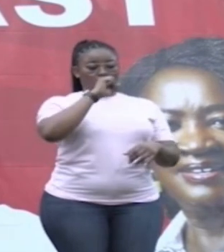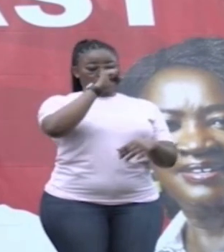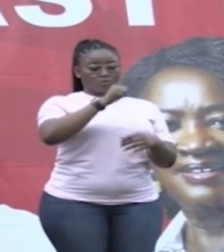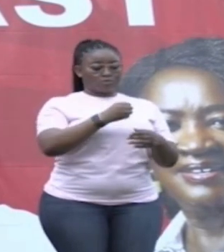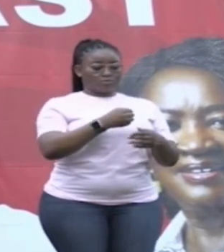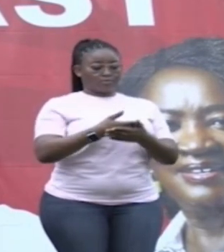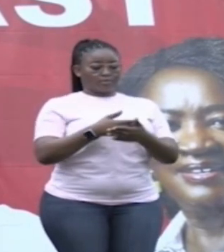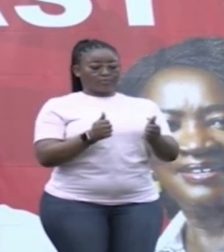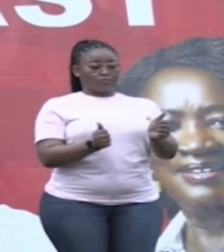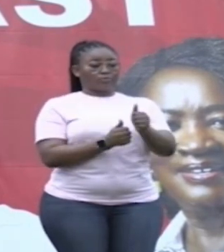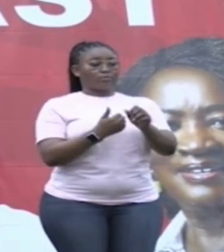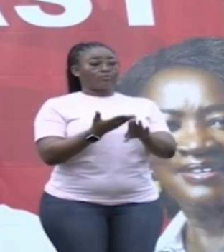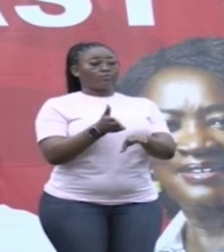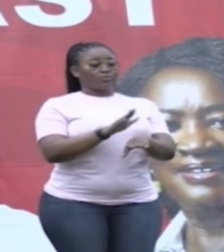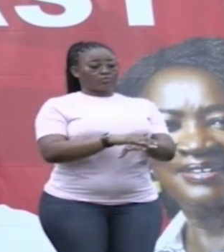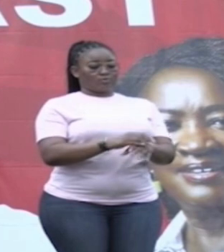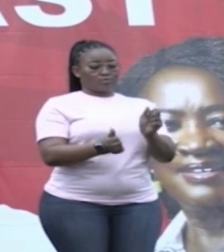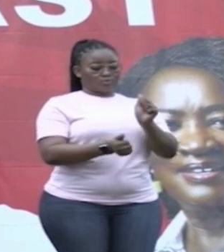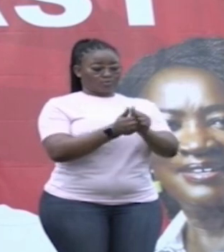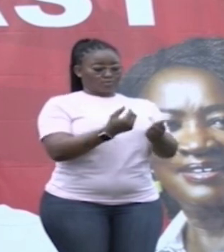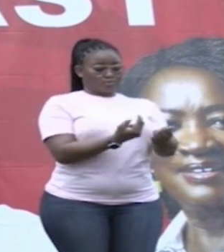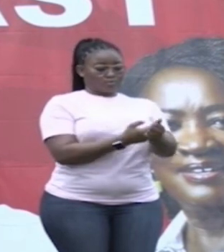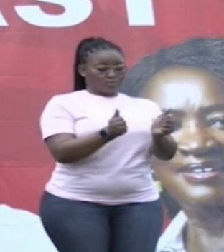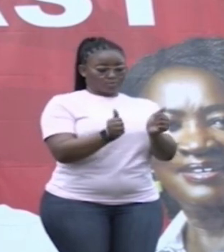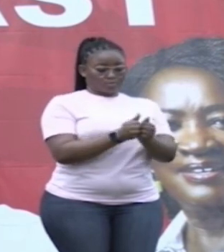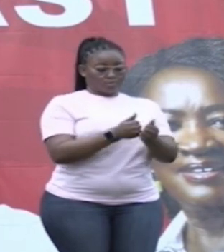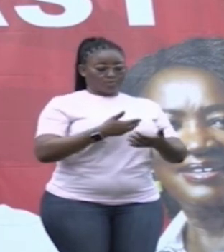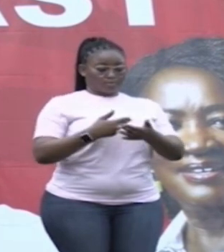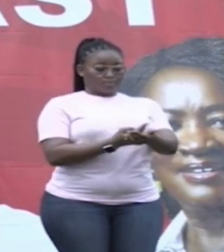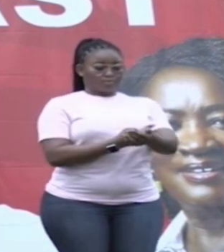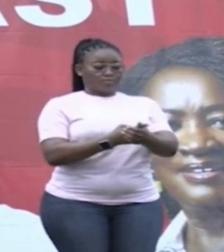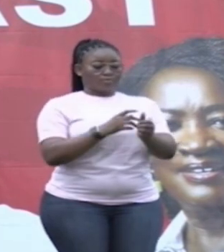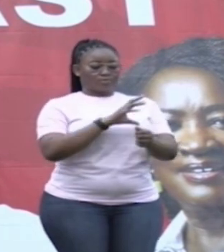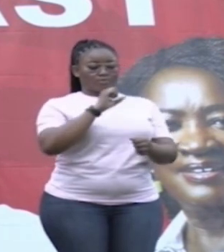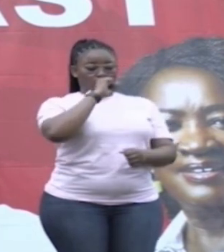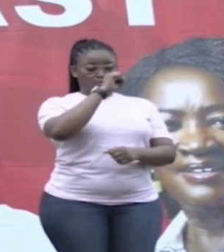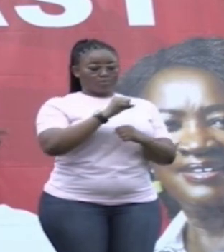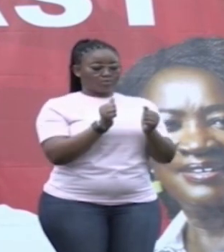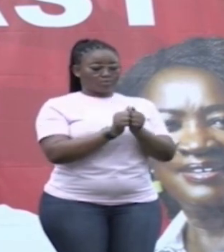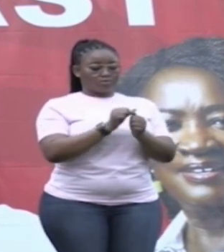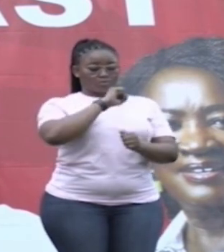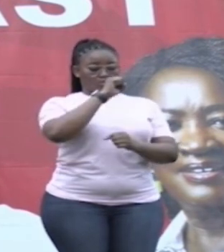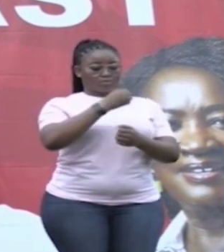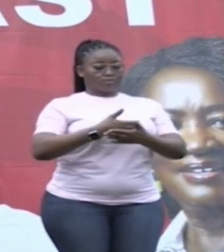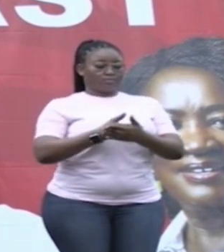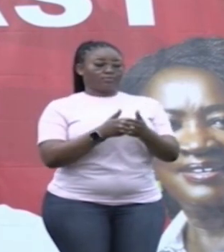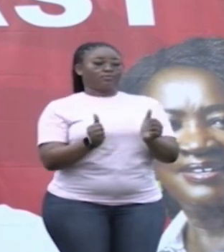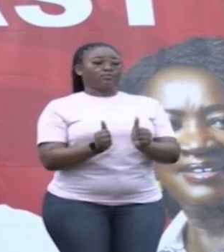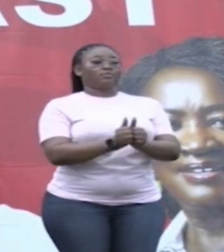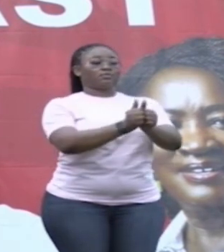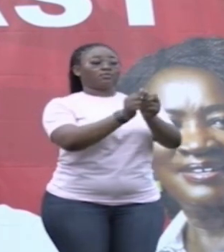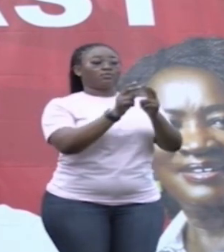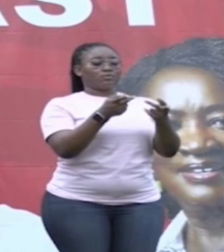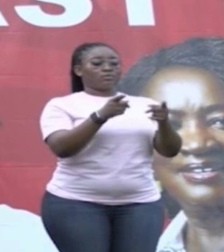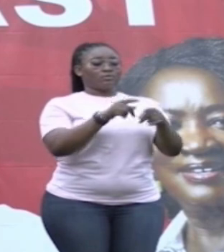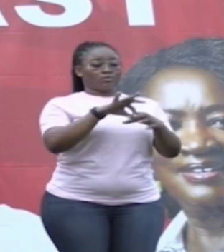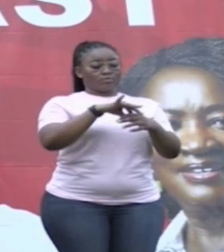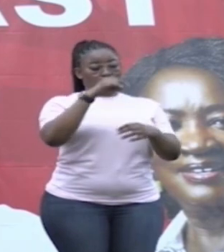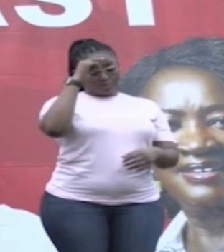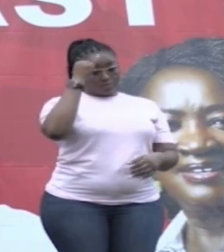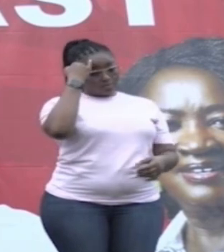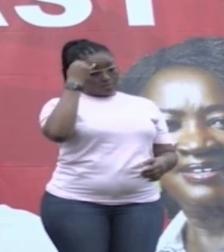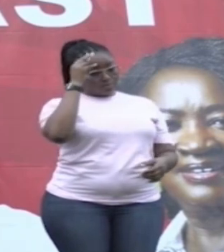Nechida, Ojain Neneba and Echo, Osunosuneba and Echo, Etiotuma